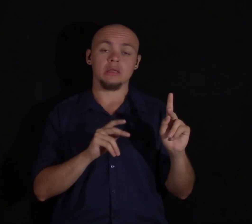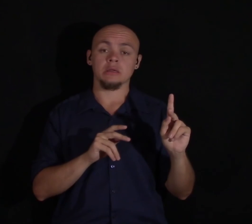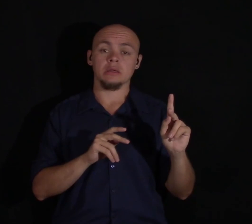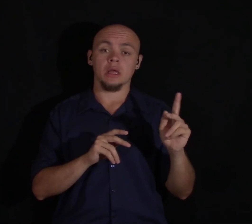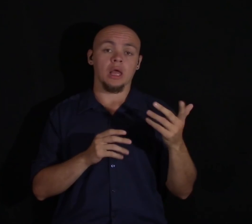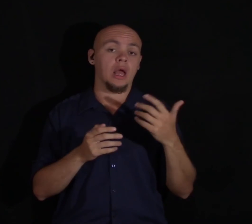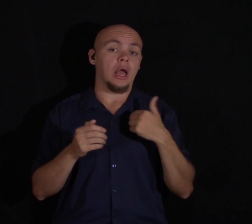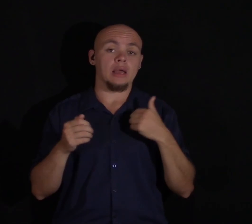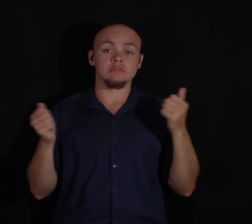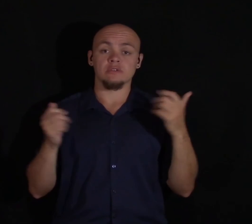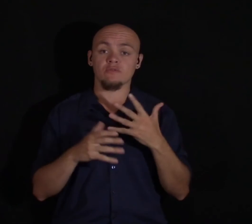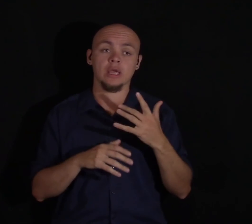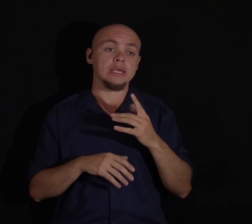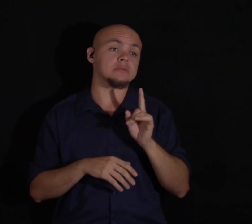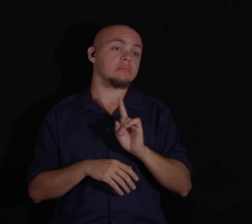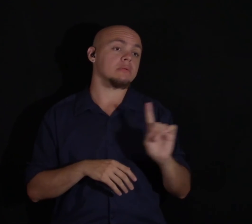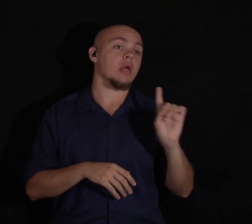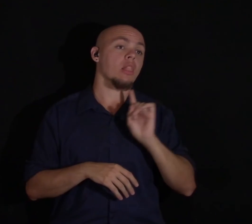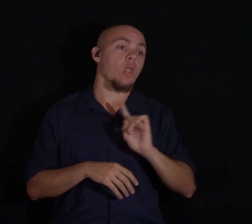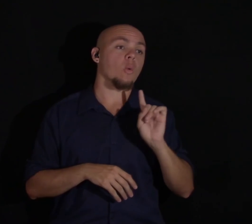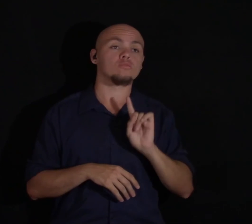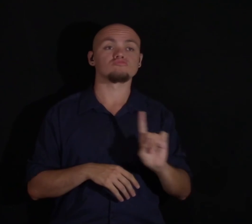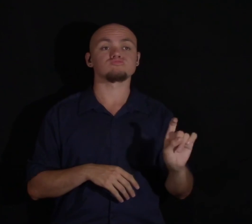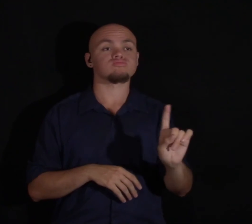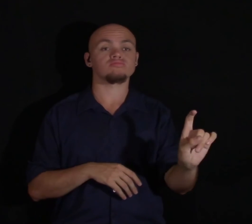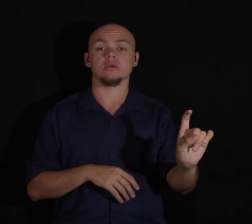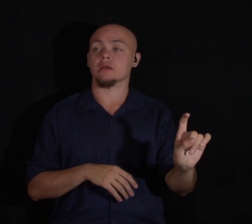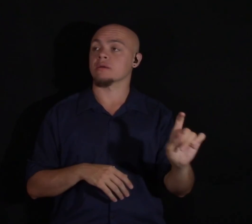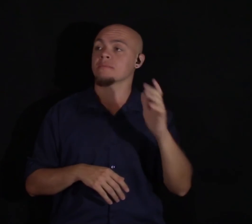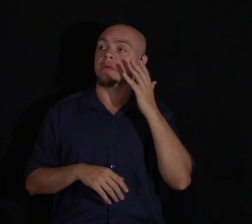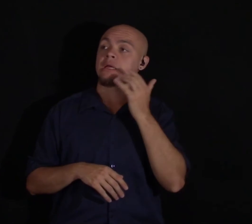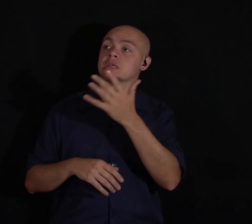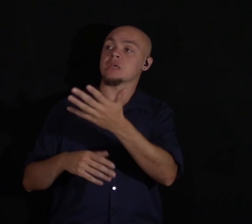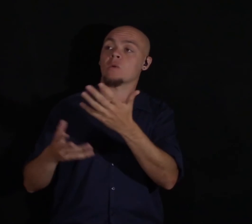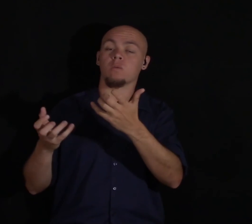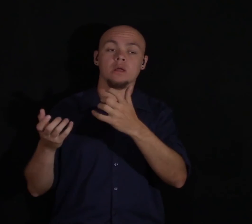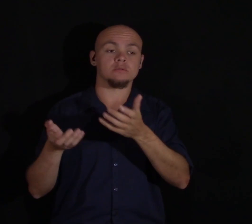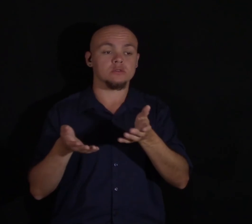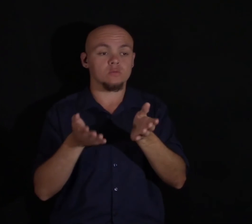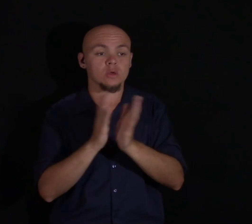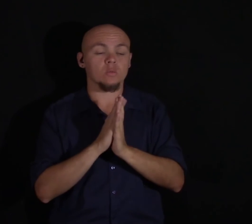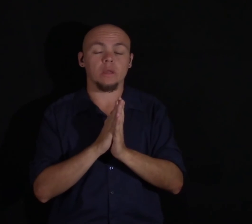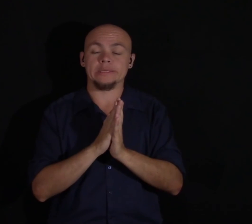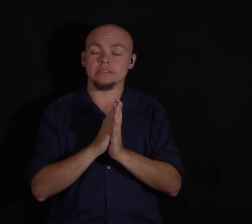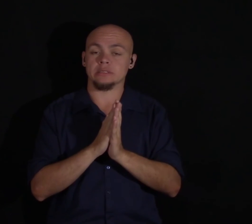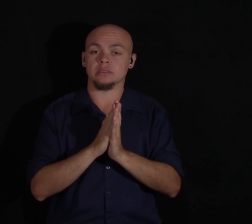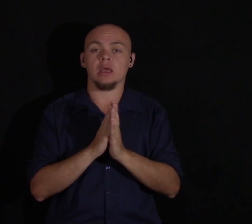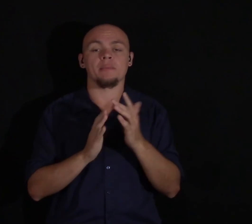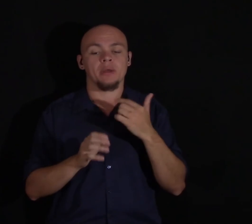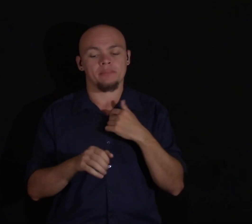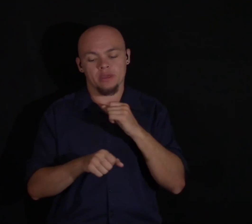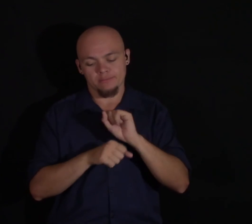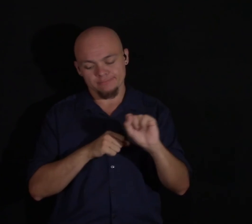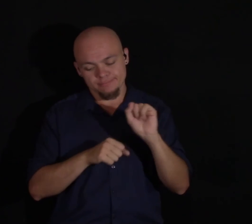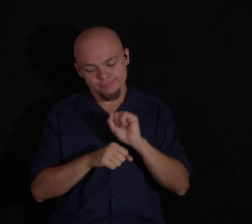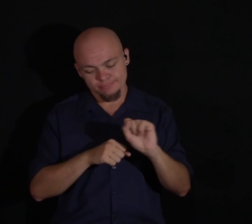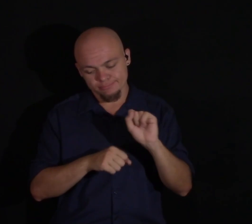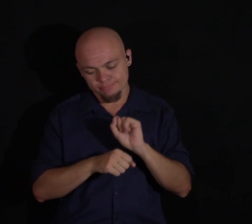to claim his companion. In the meantime I worked on, and my labor was already considerably